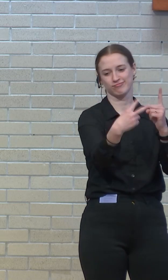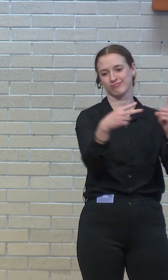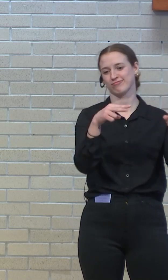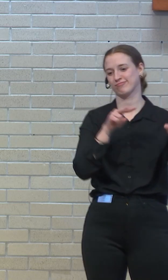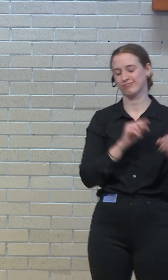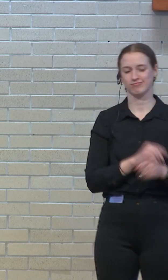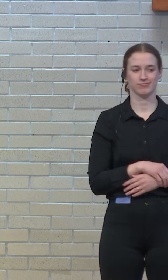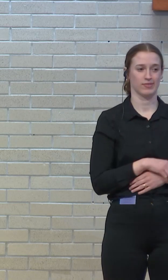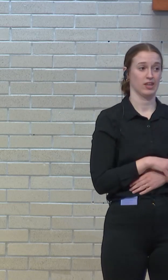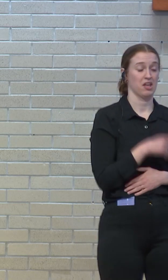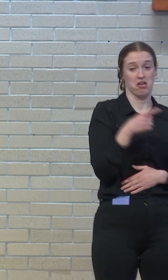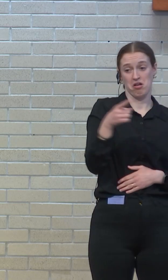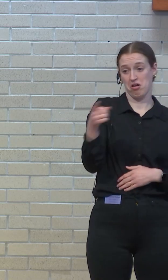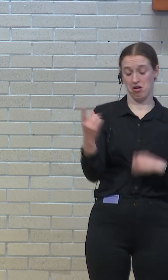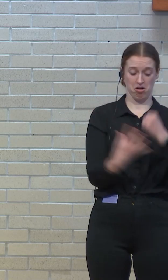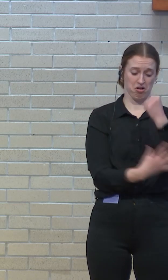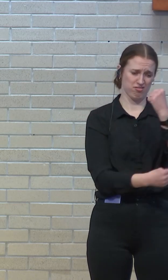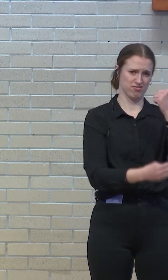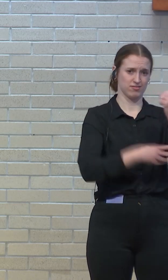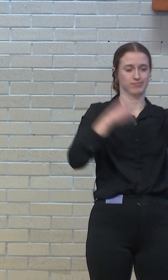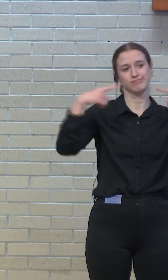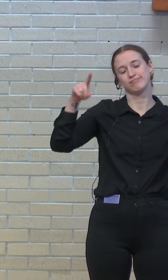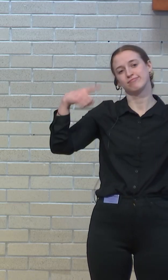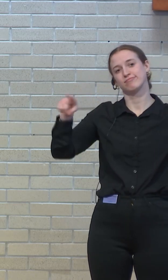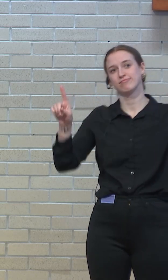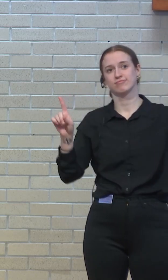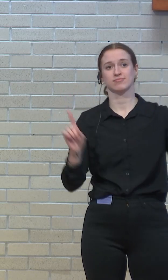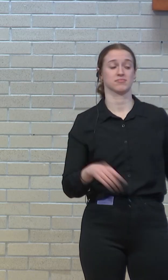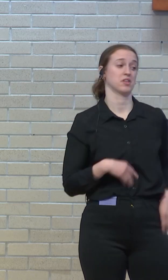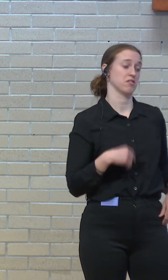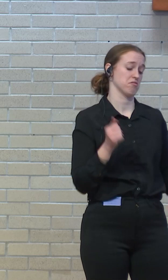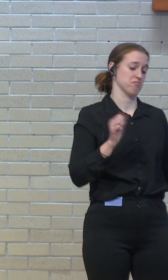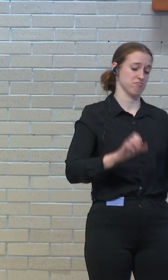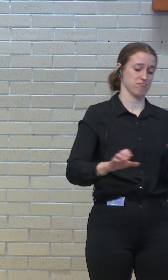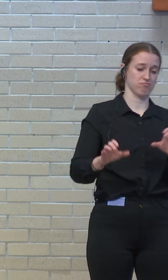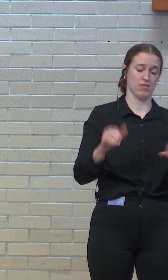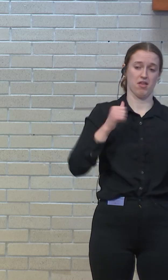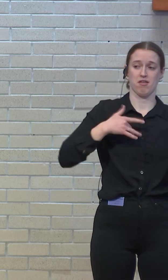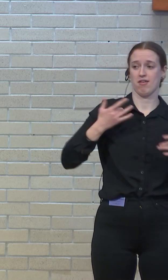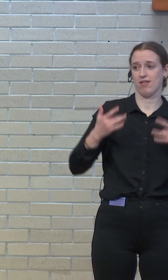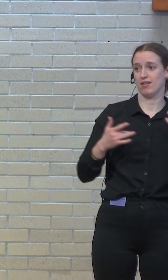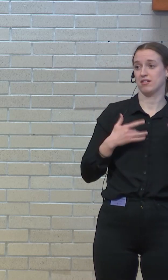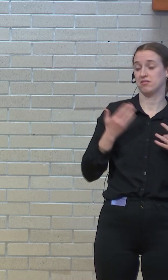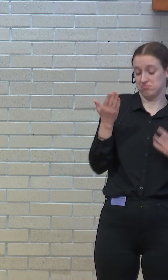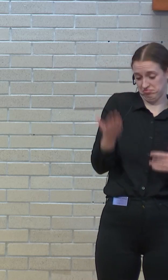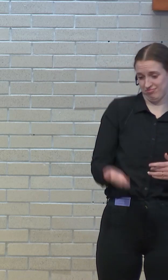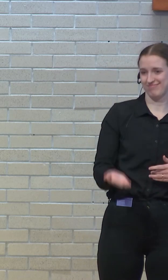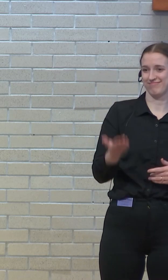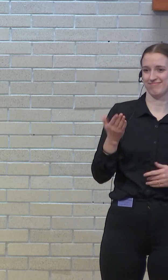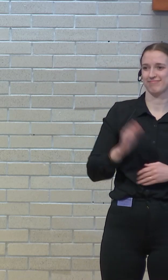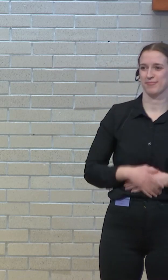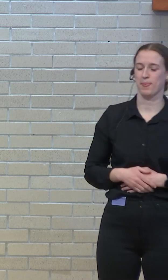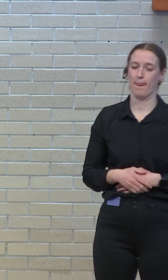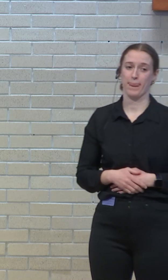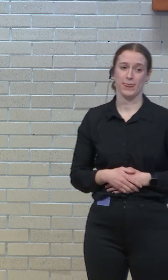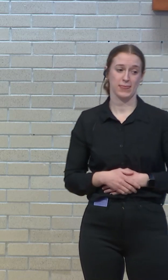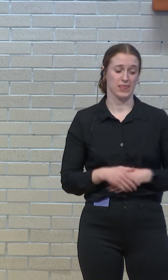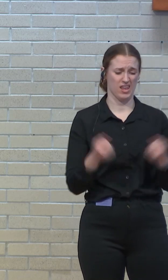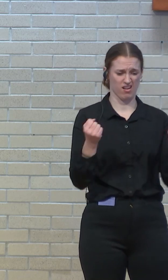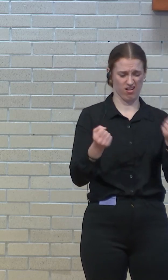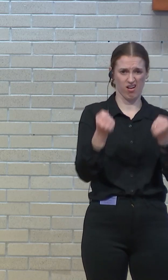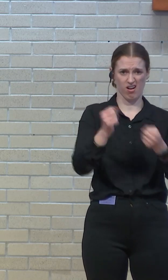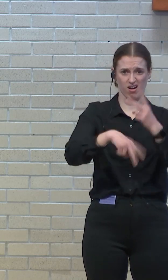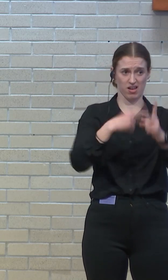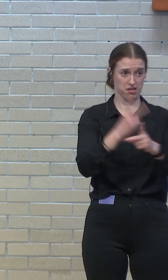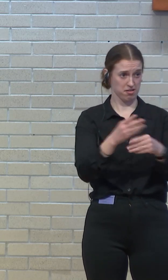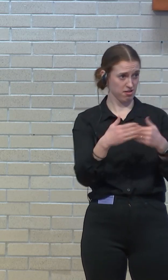Hey, are you a common or a superstar? So you act, feel, so you are. It's not about the size of your